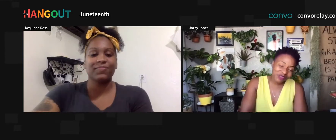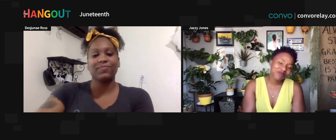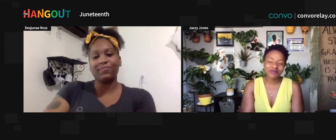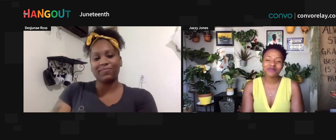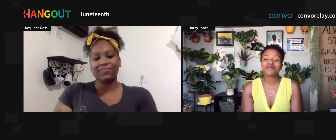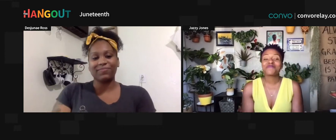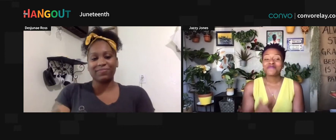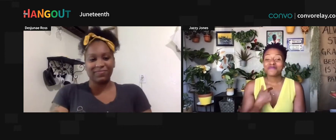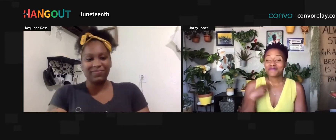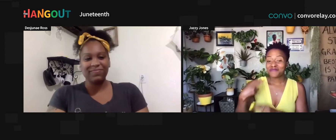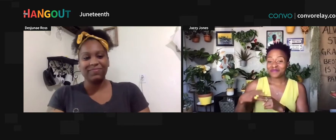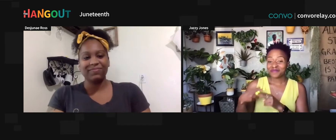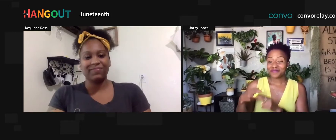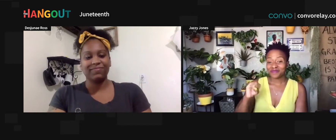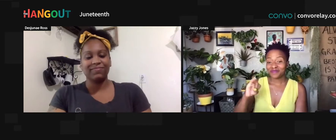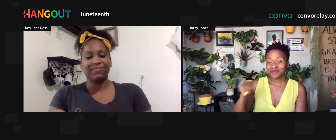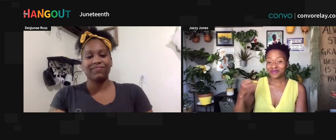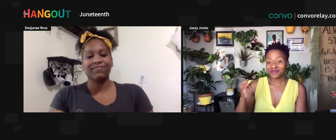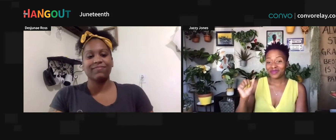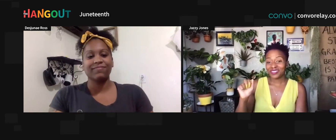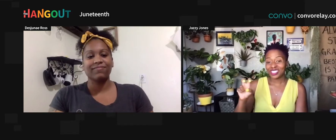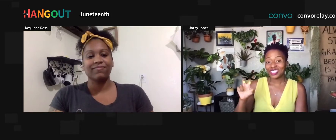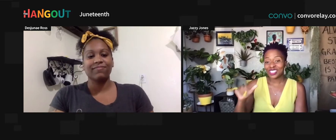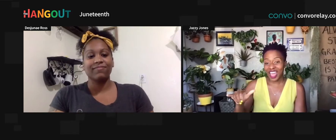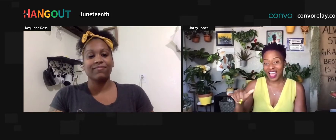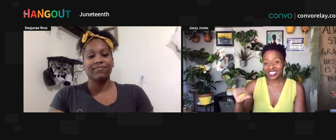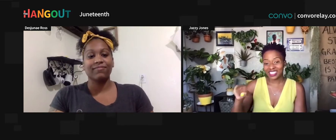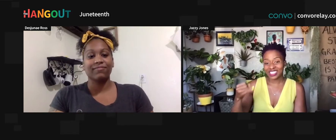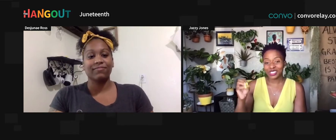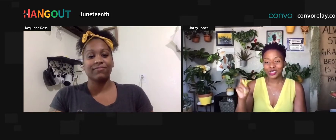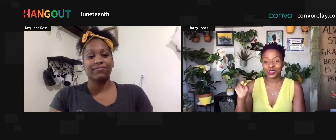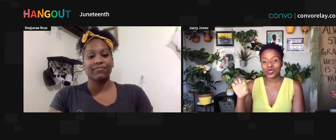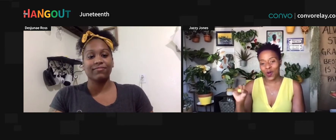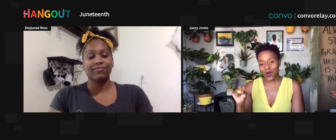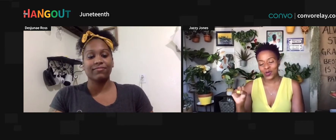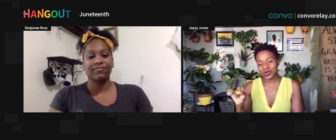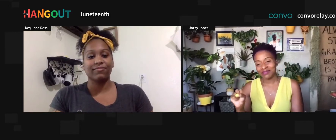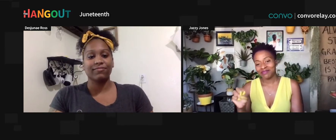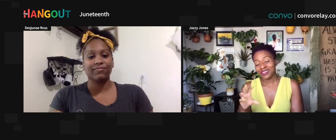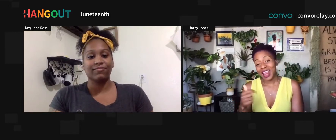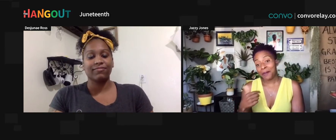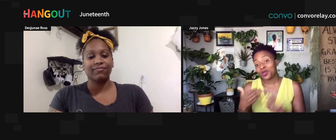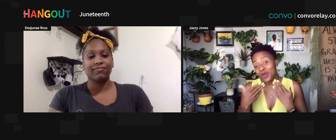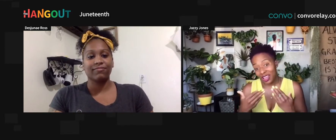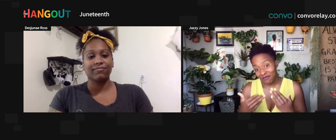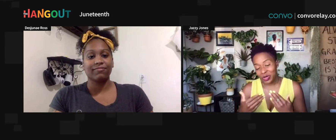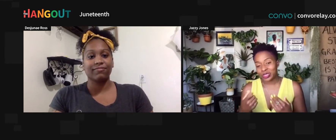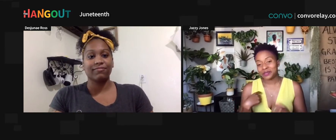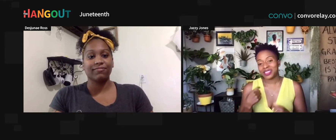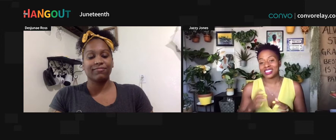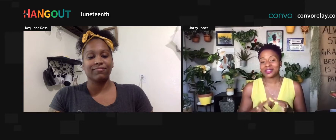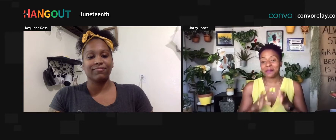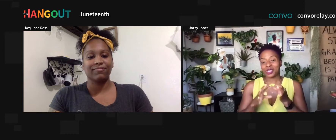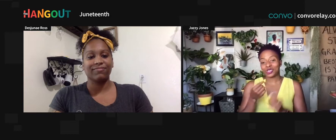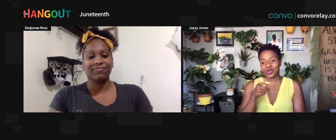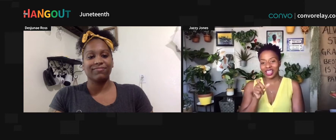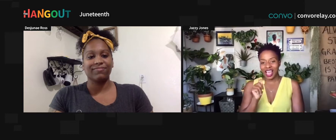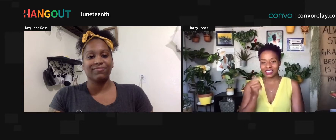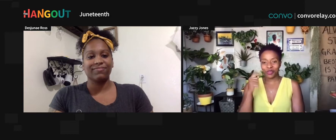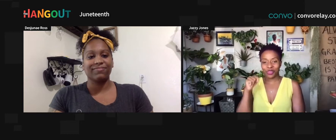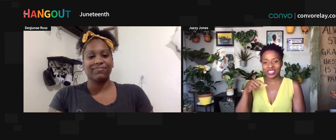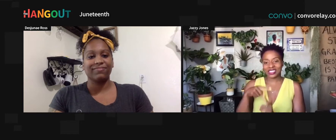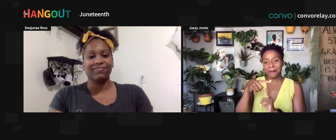Hello, everyone. Depending upon where you are, good afternoon. I am Jazzy Jones, and I'm